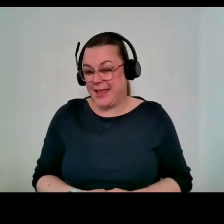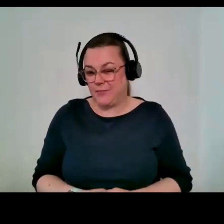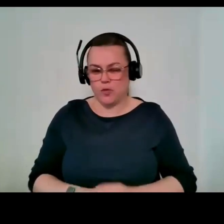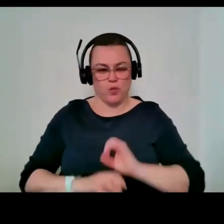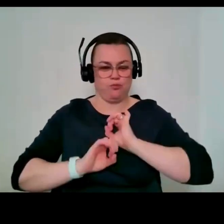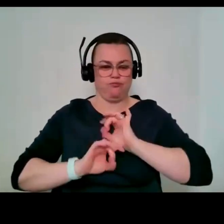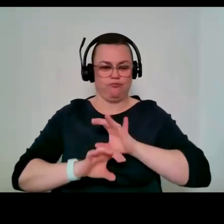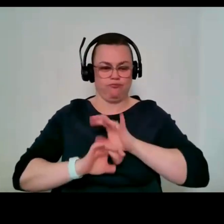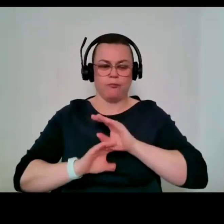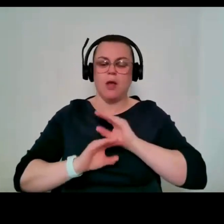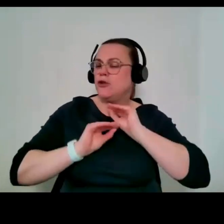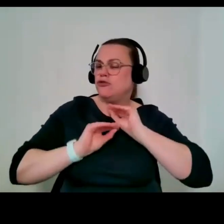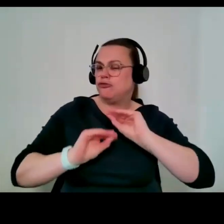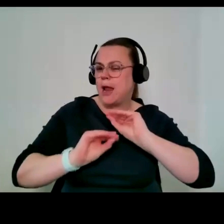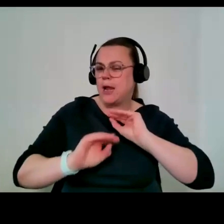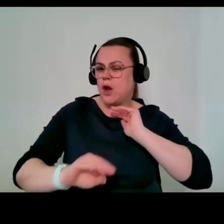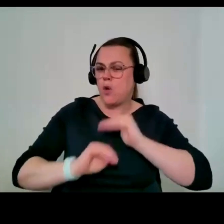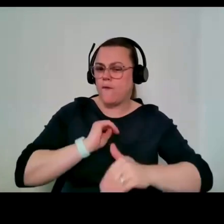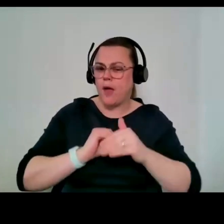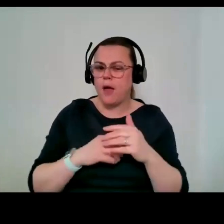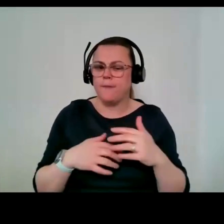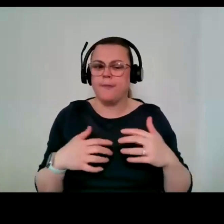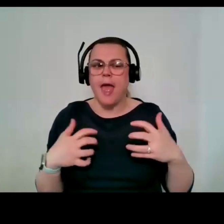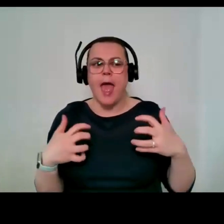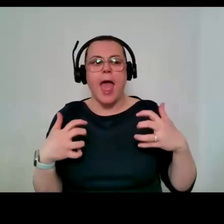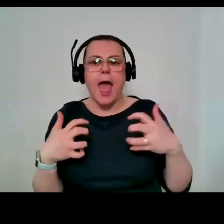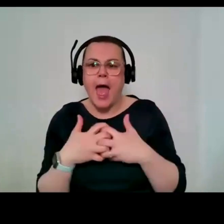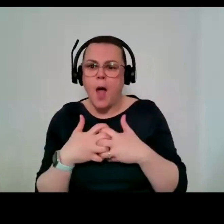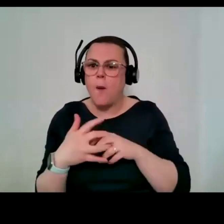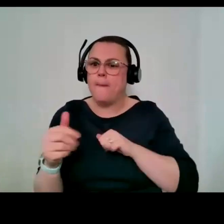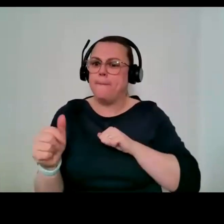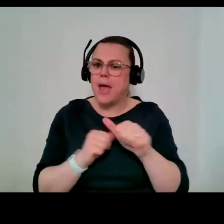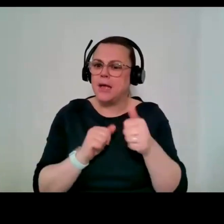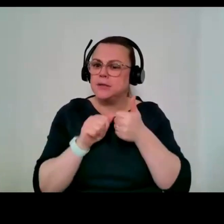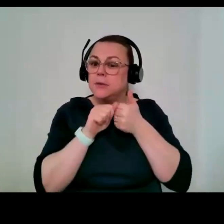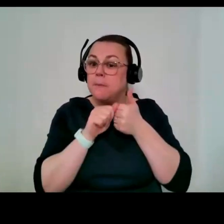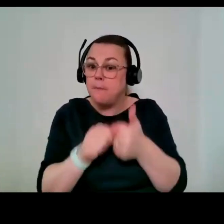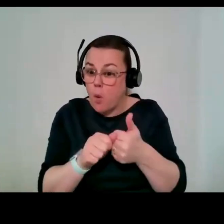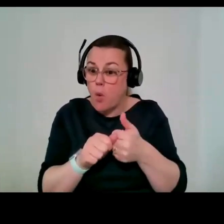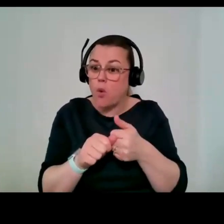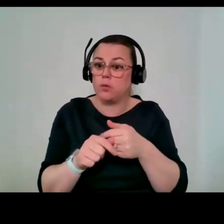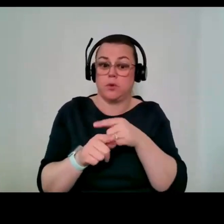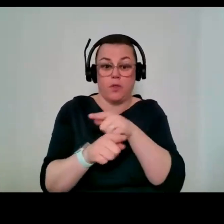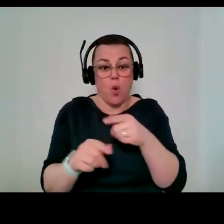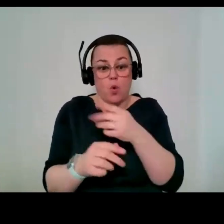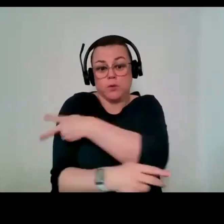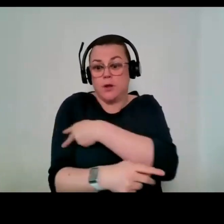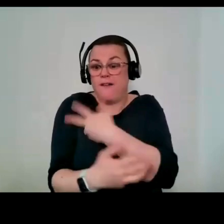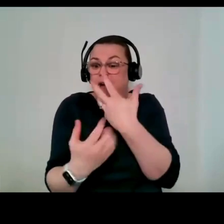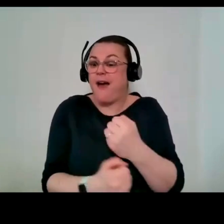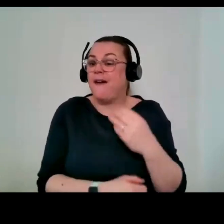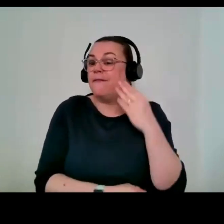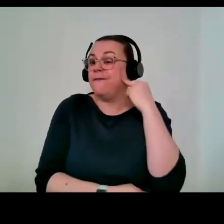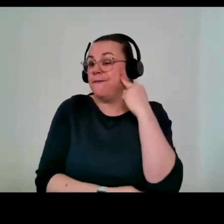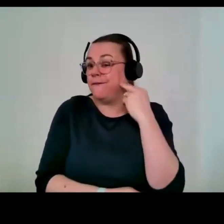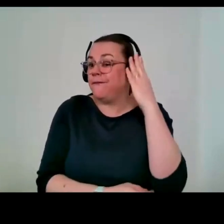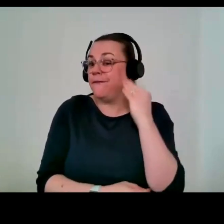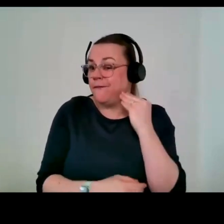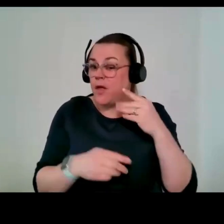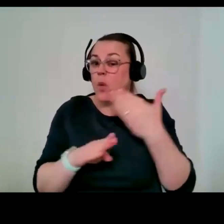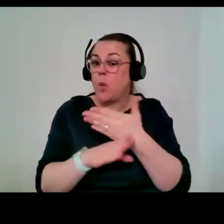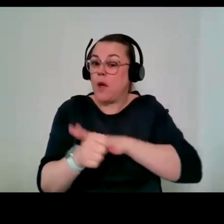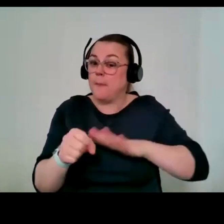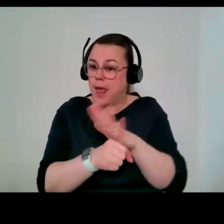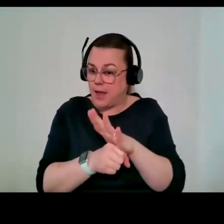some training on how to best support employees with hearing loss in the workplace, and also create